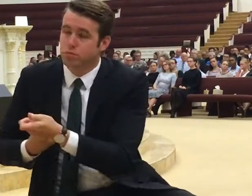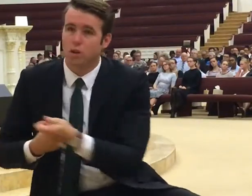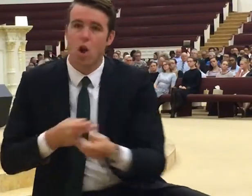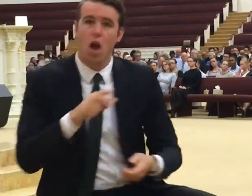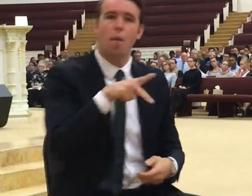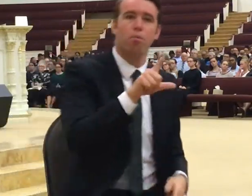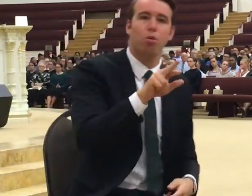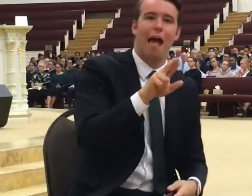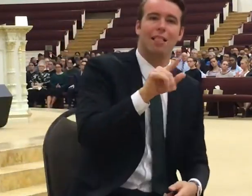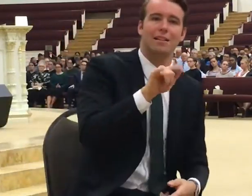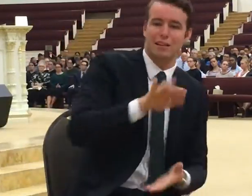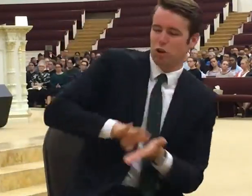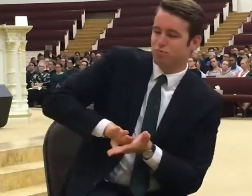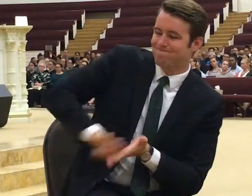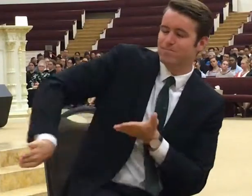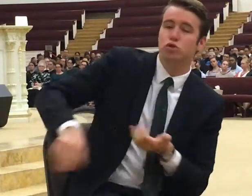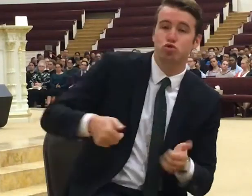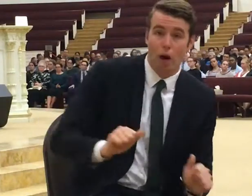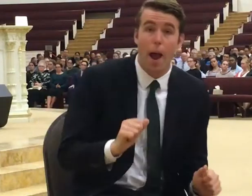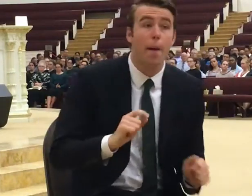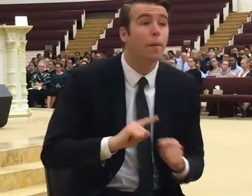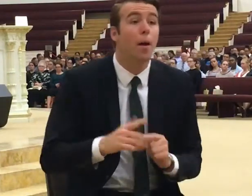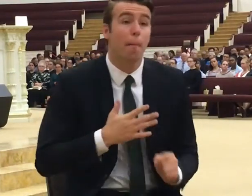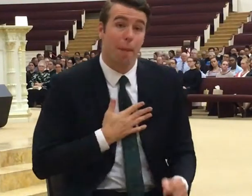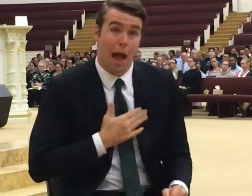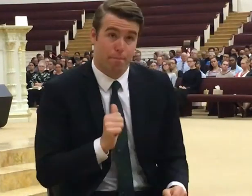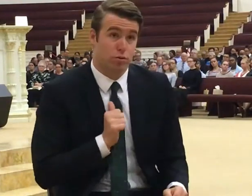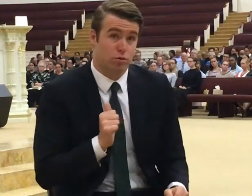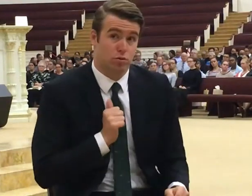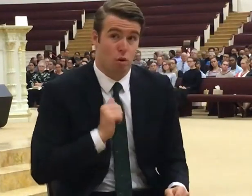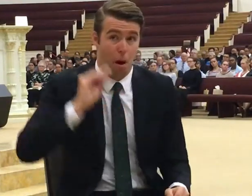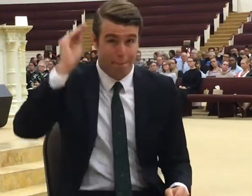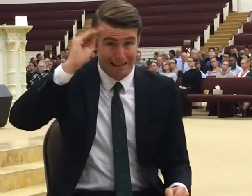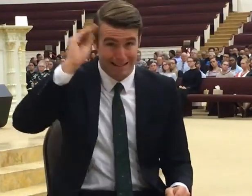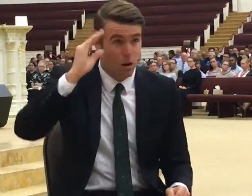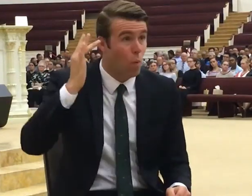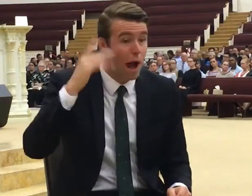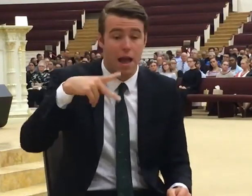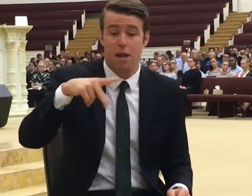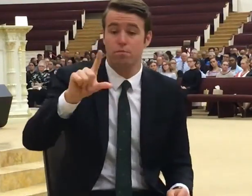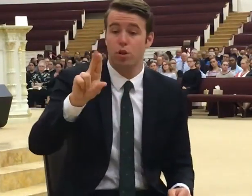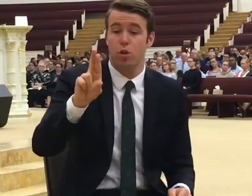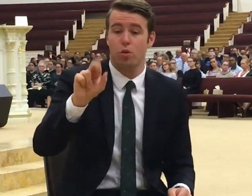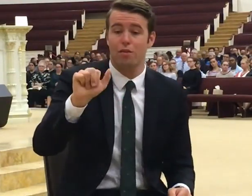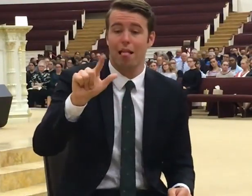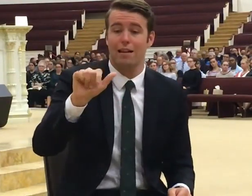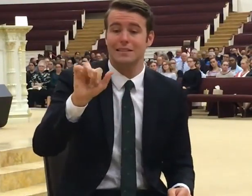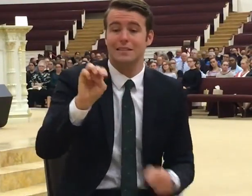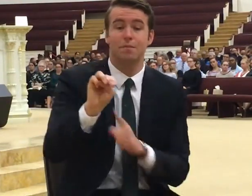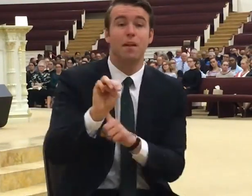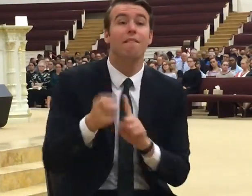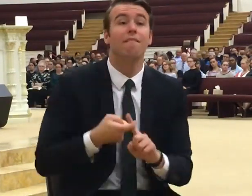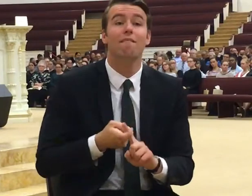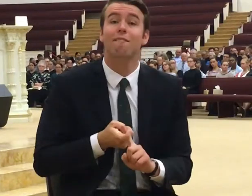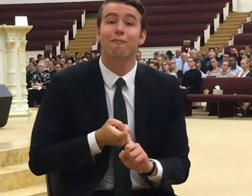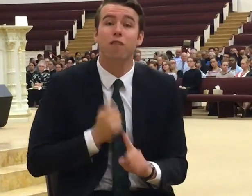My personal opinion is that the reason is because pluralism springs or spawns out